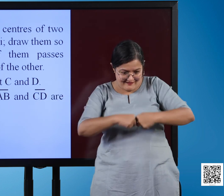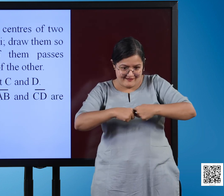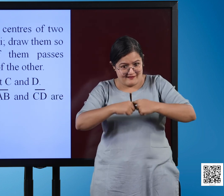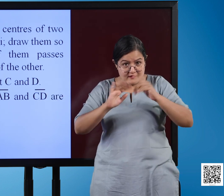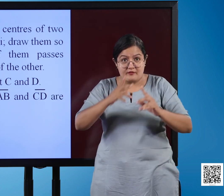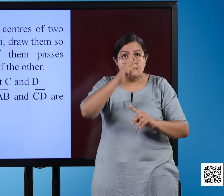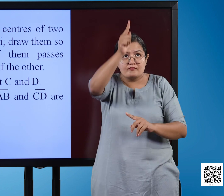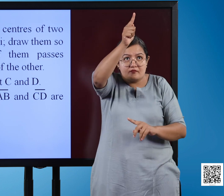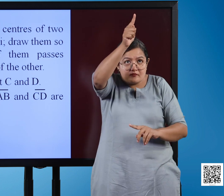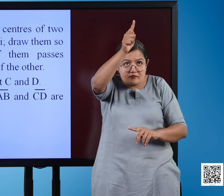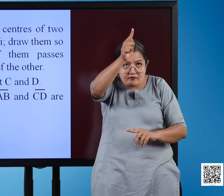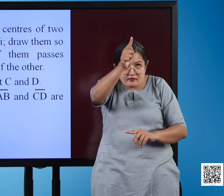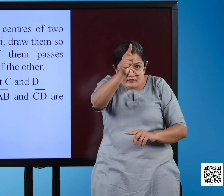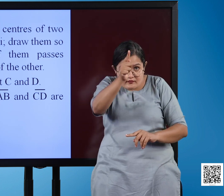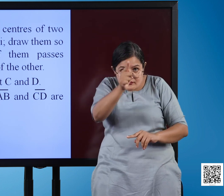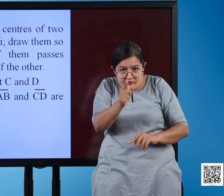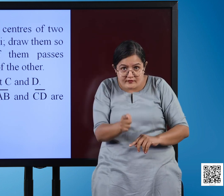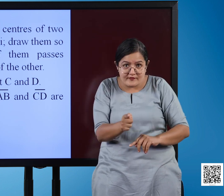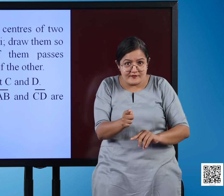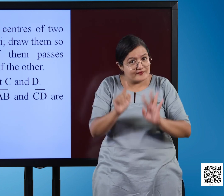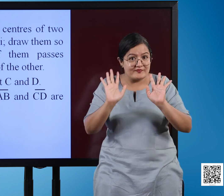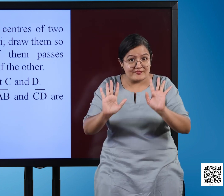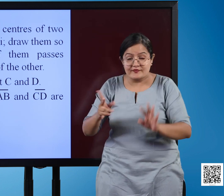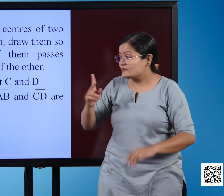Let them intersect at C and D.